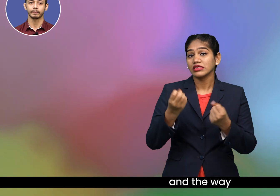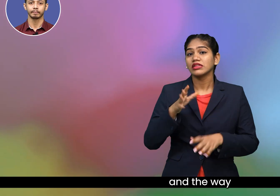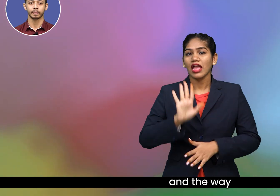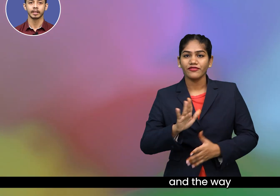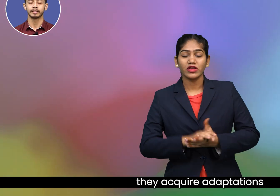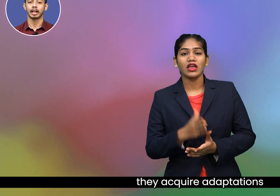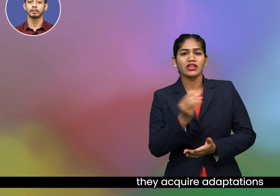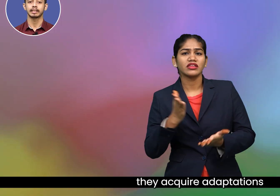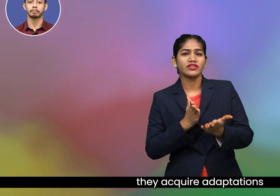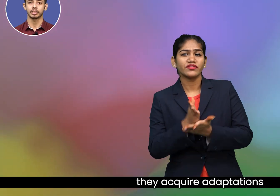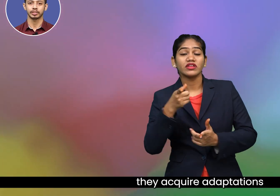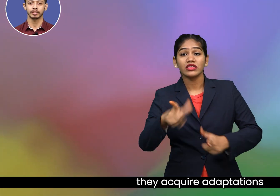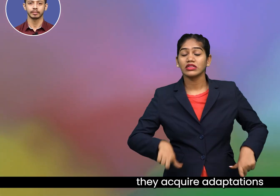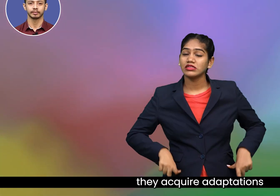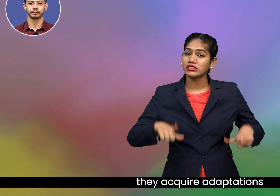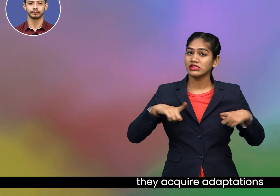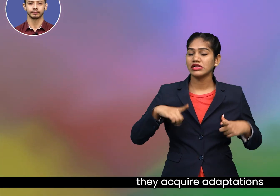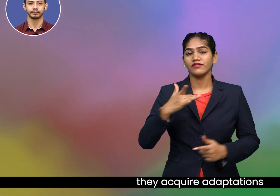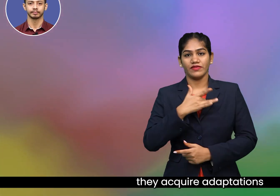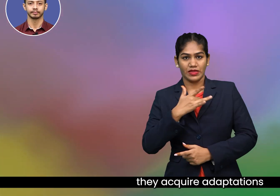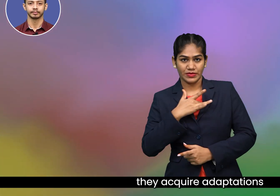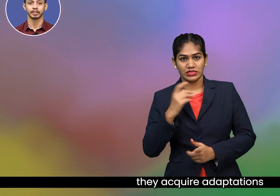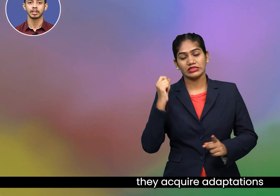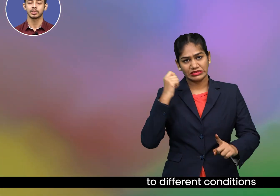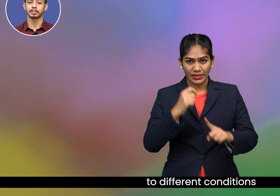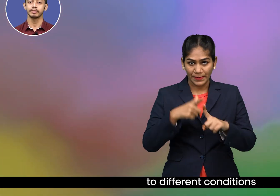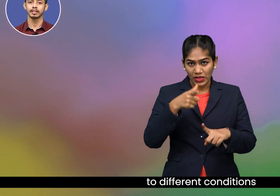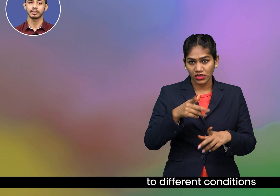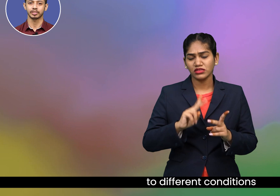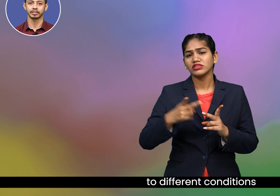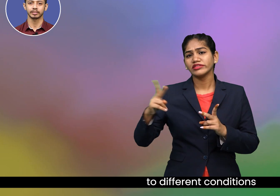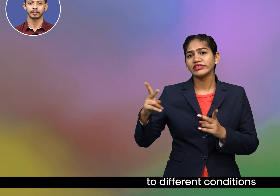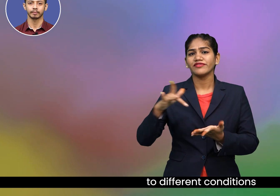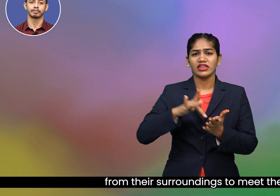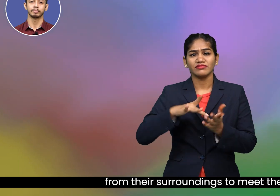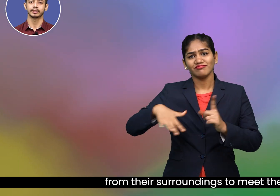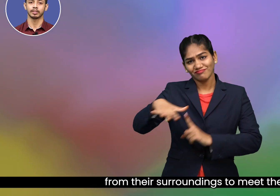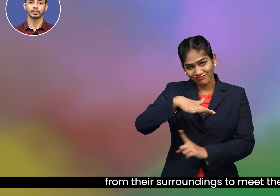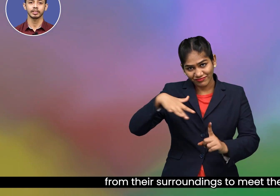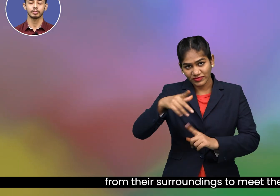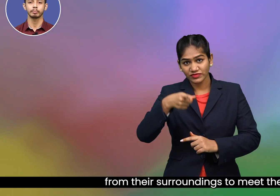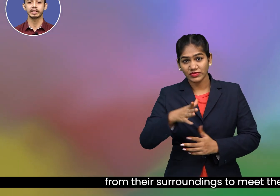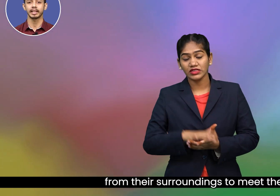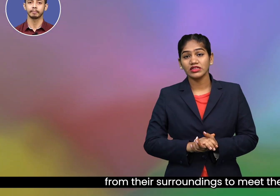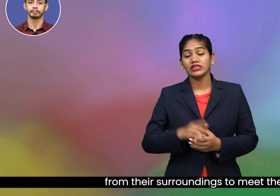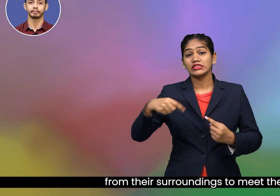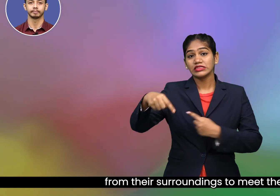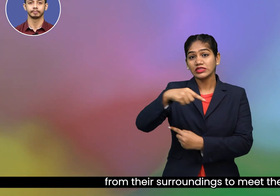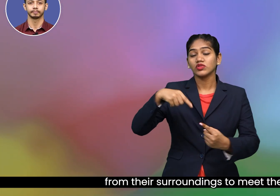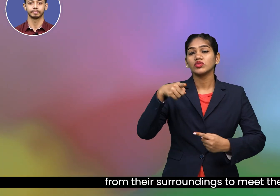way they acquire adaptation to different conditions from the surrounding to meet